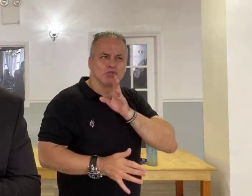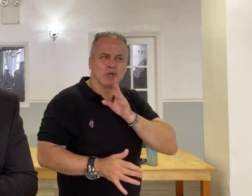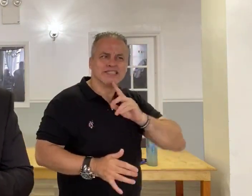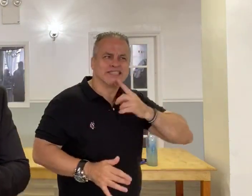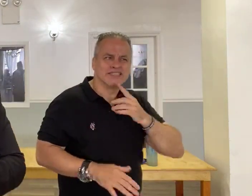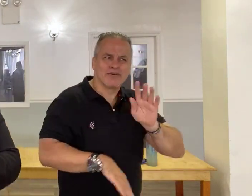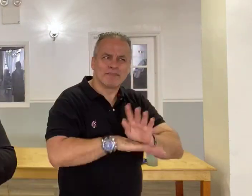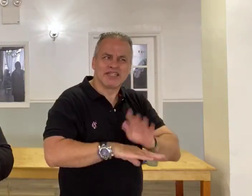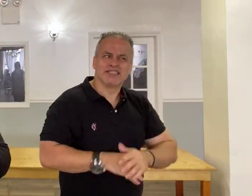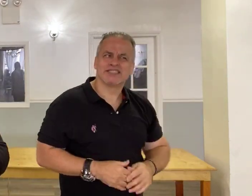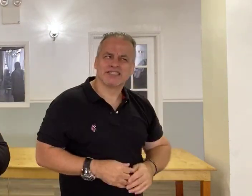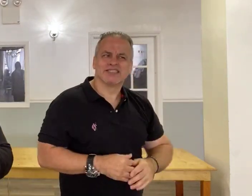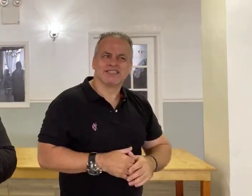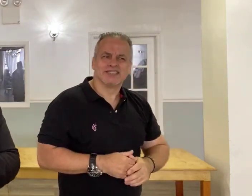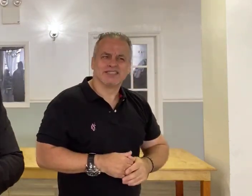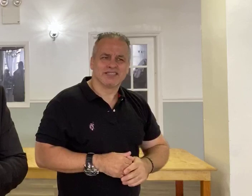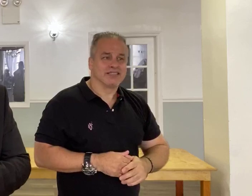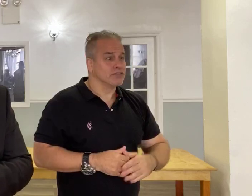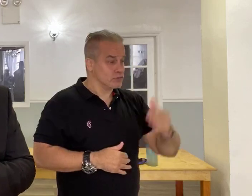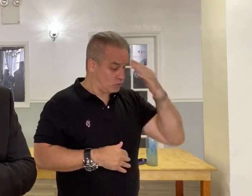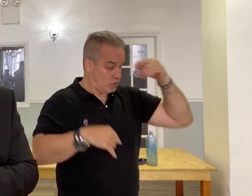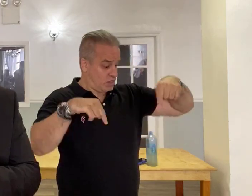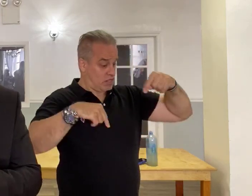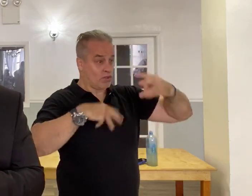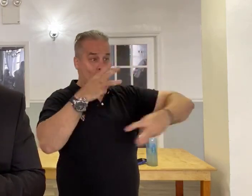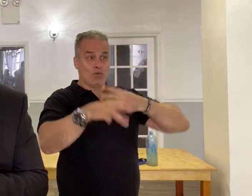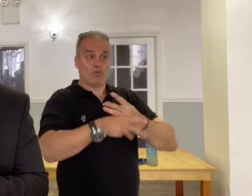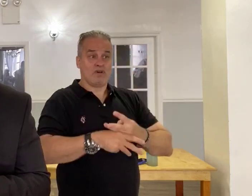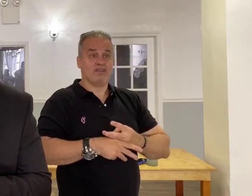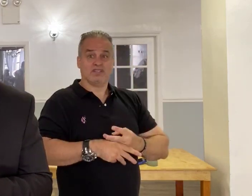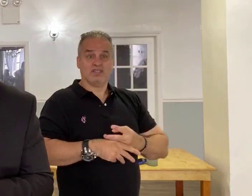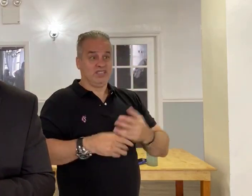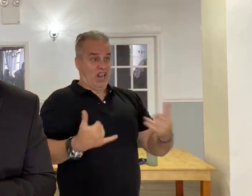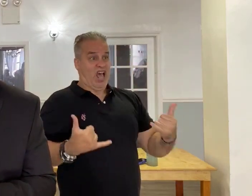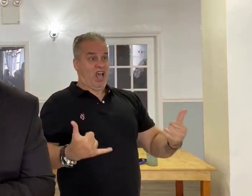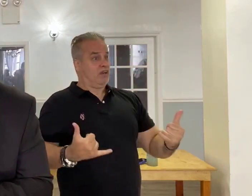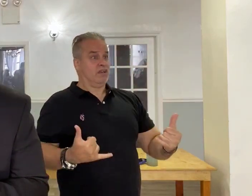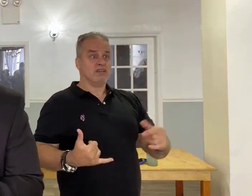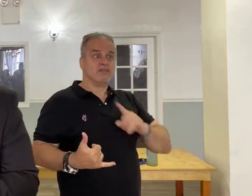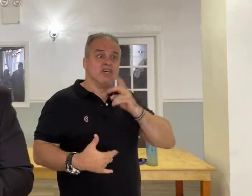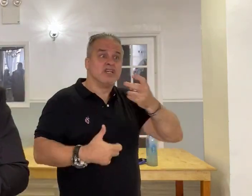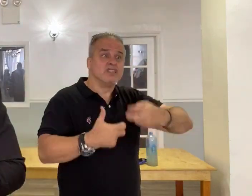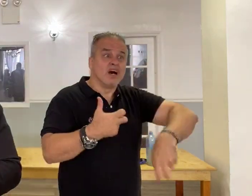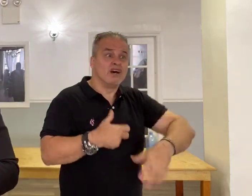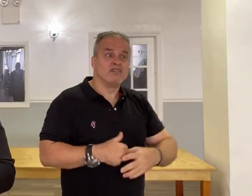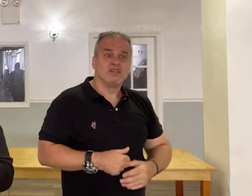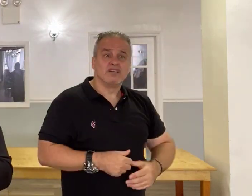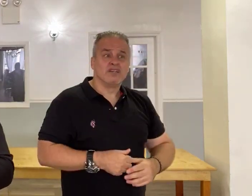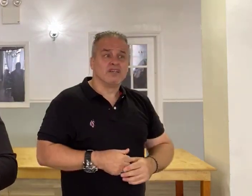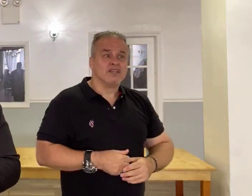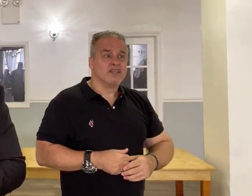living in some tough times in our nation, aren't we? Some tough times. And